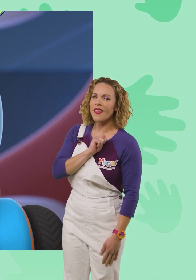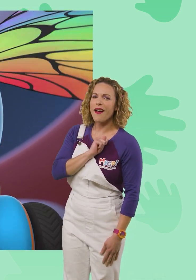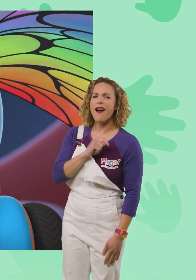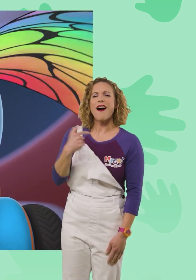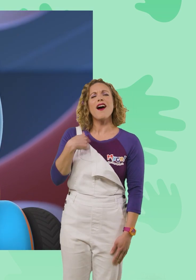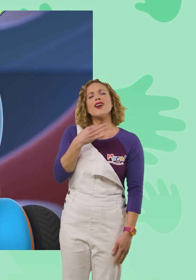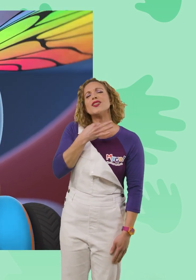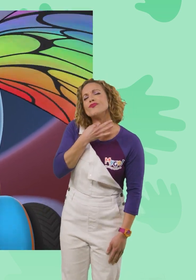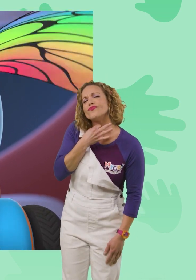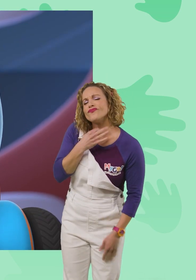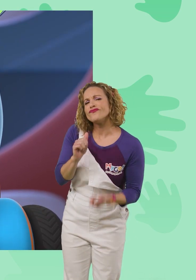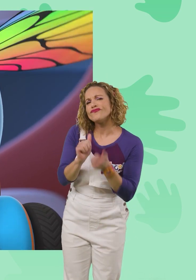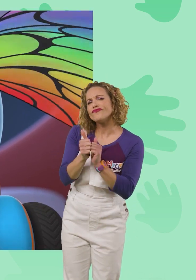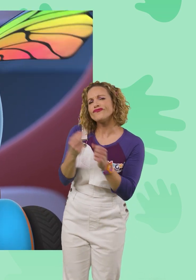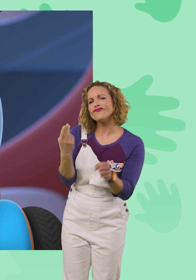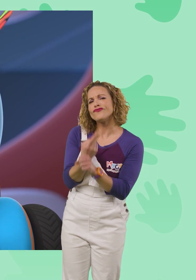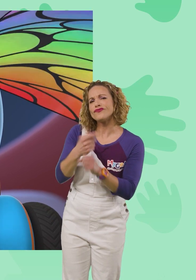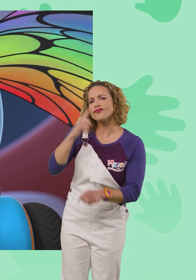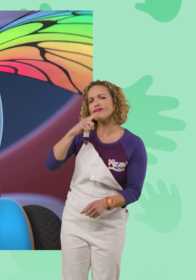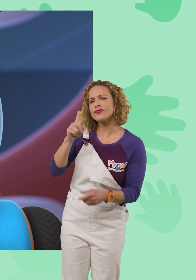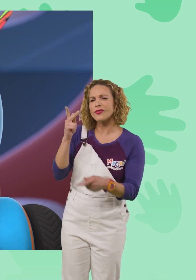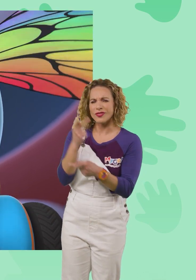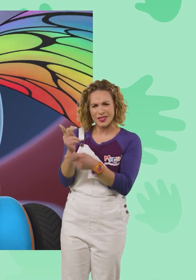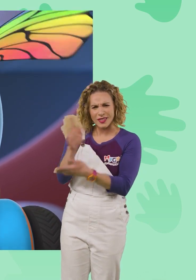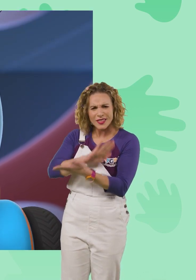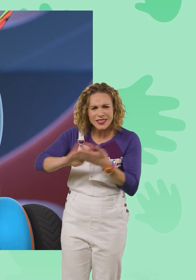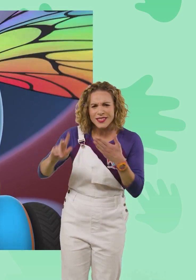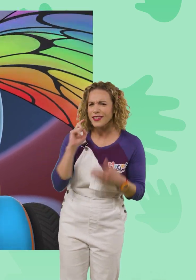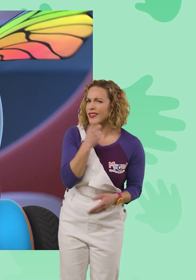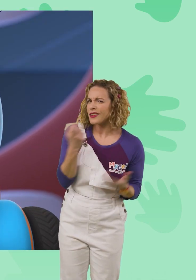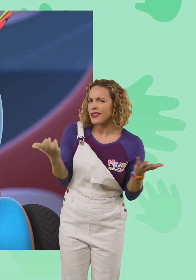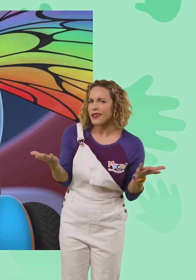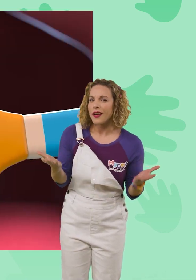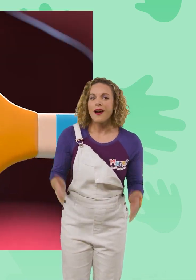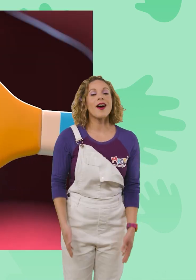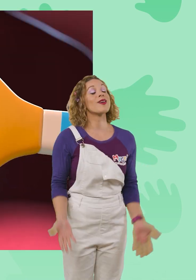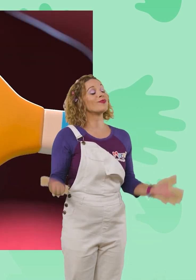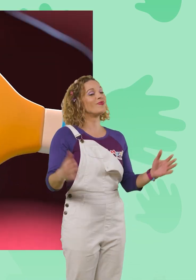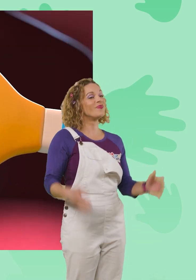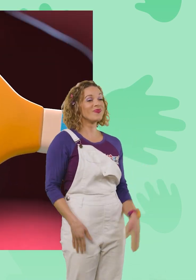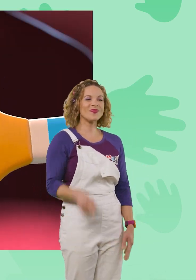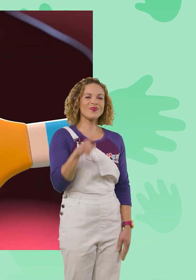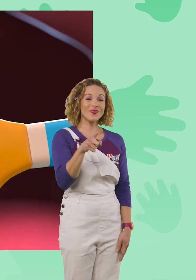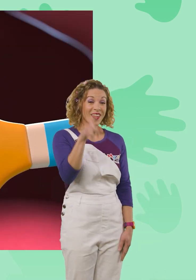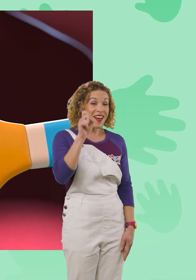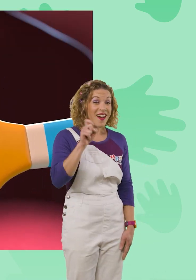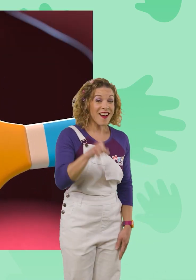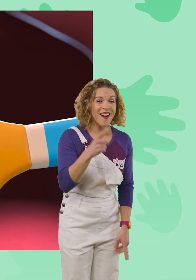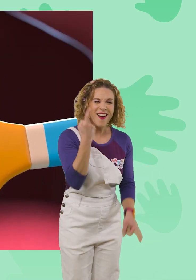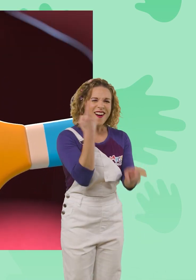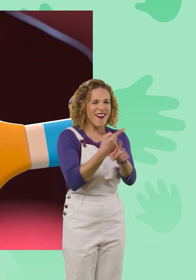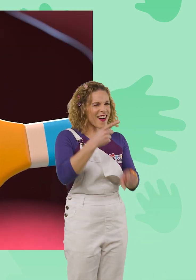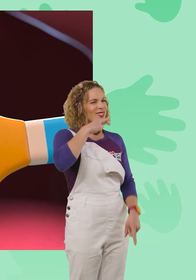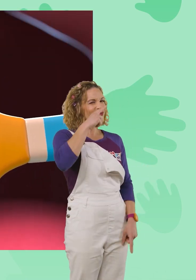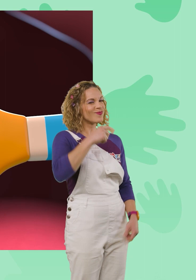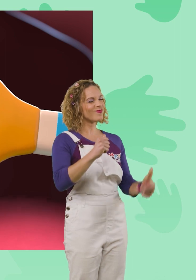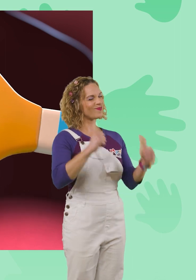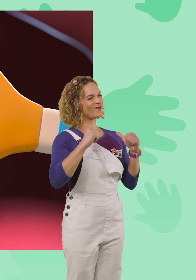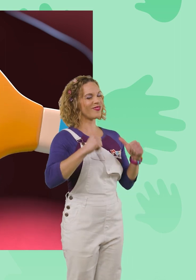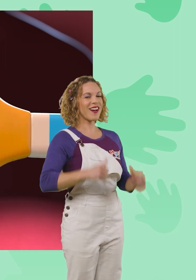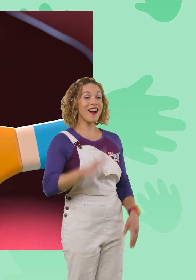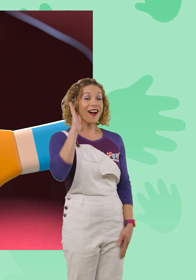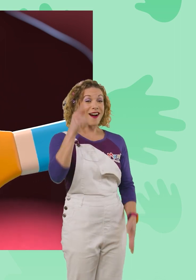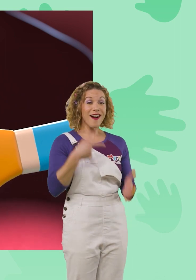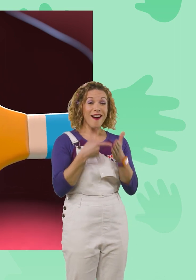is Tabs. I want to find out how to use a toothbrush to clean teeth. Well, you're asking the right